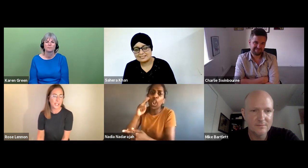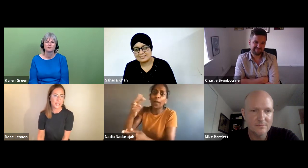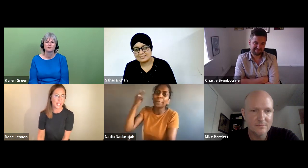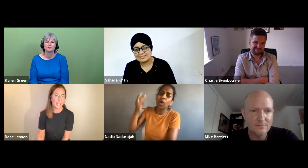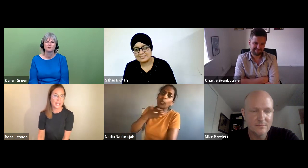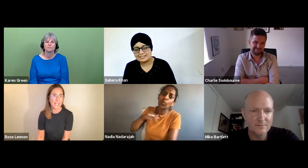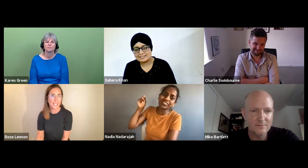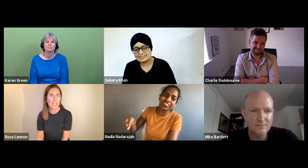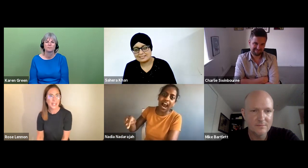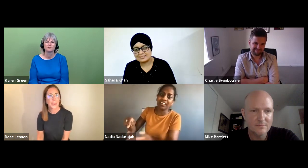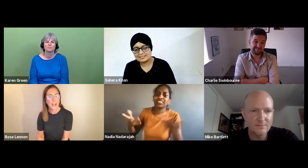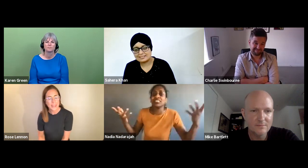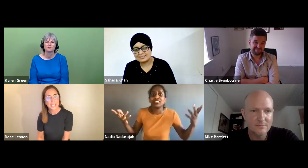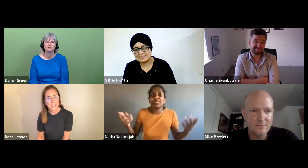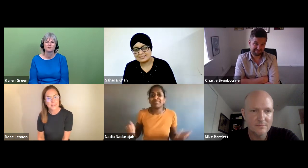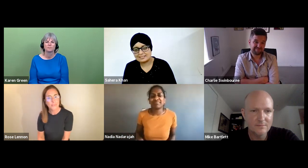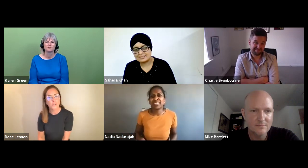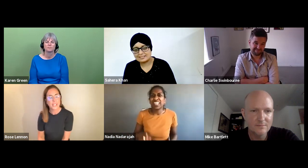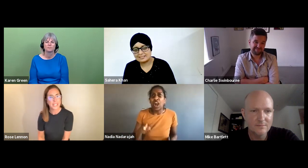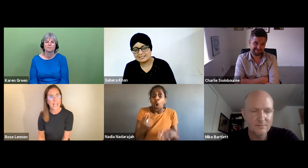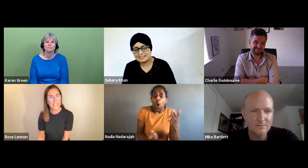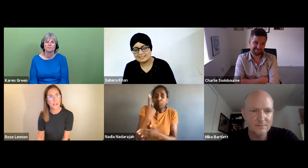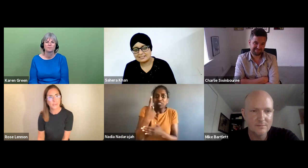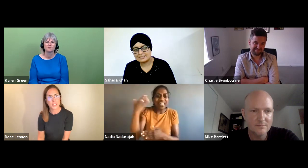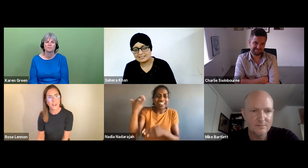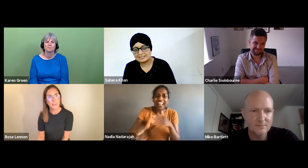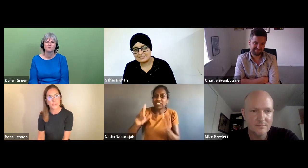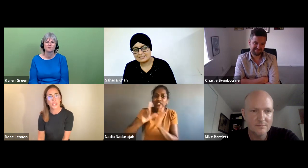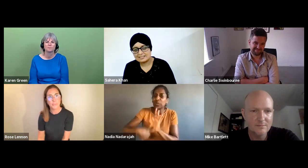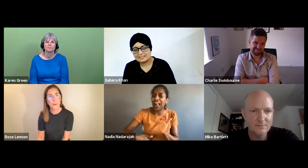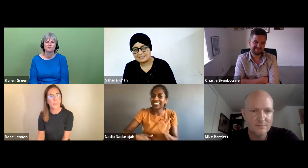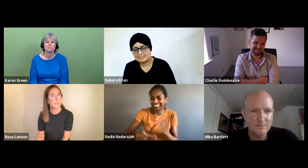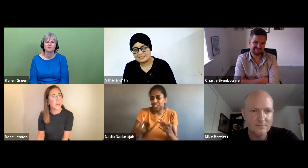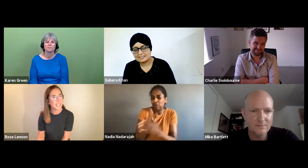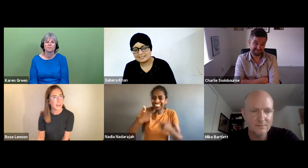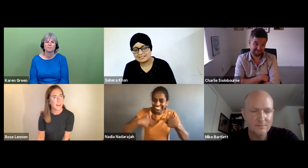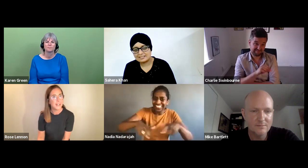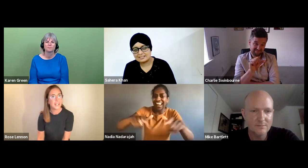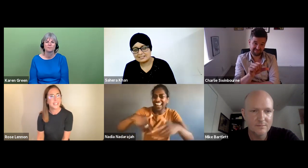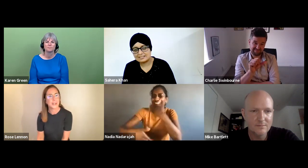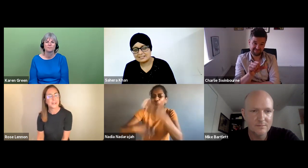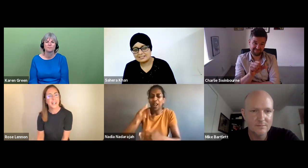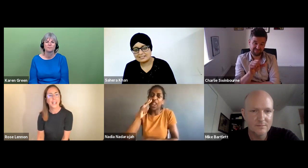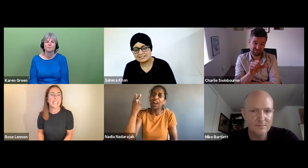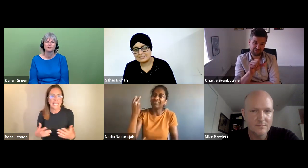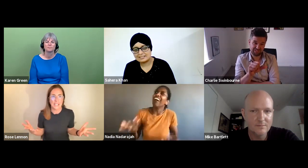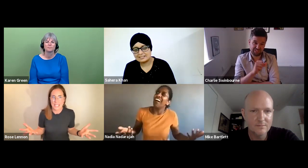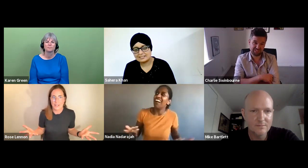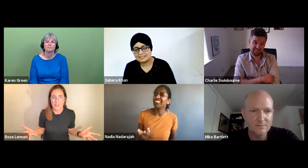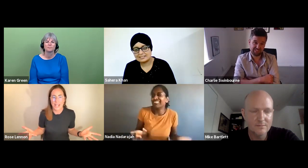our journey. I think more understanding of what's available to me and what my rights are, you know, I think it's never too late.